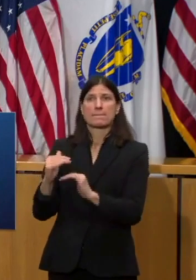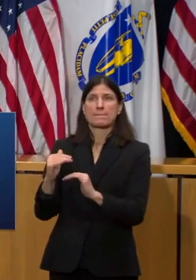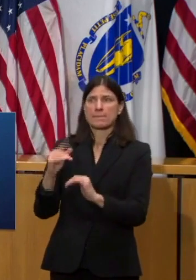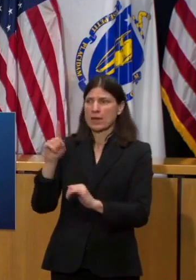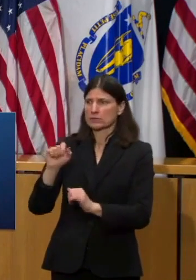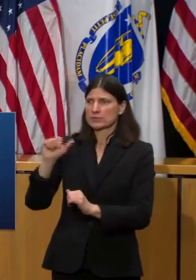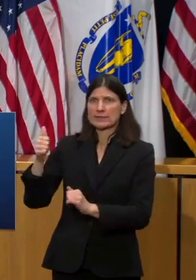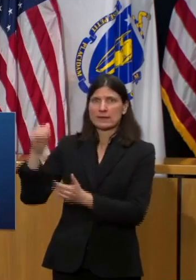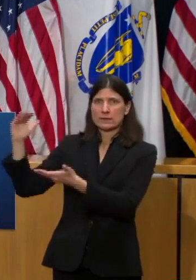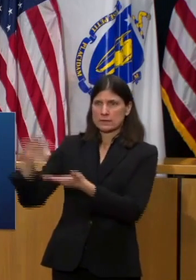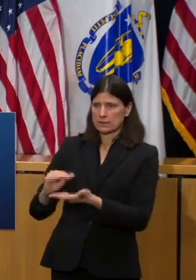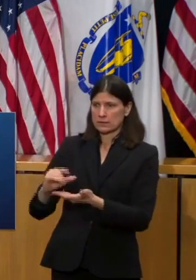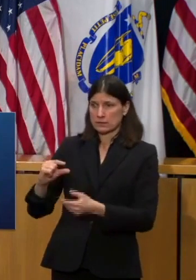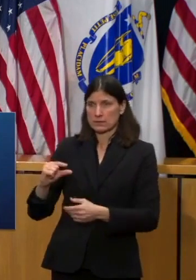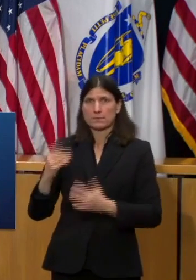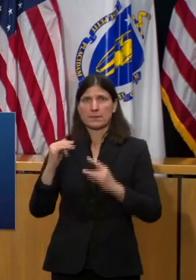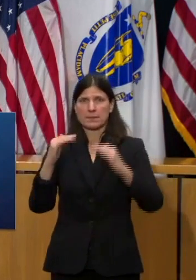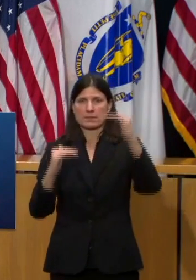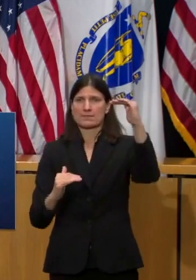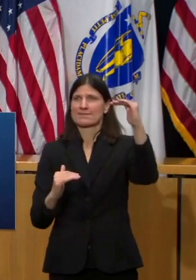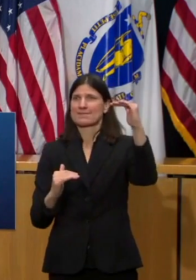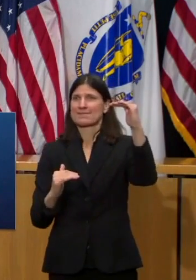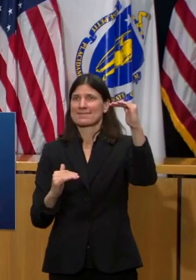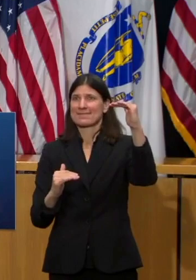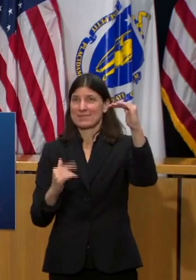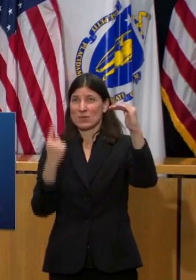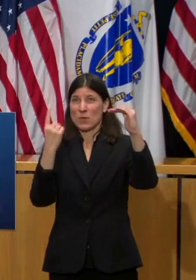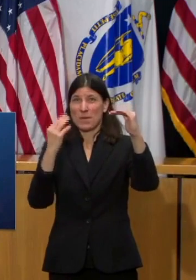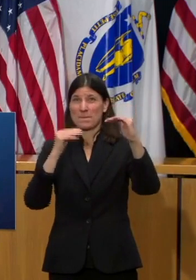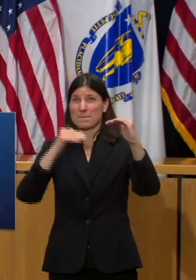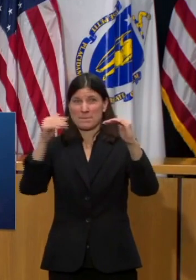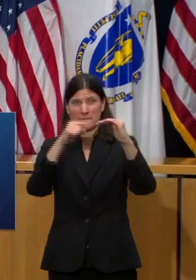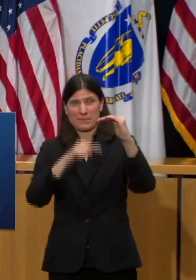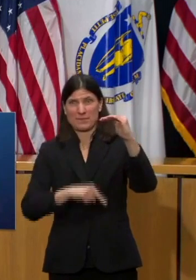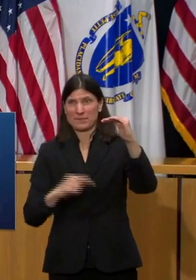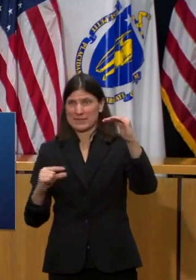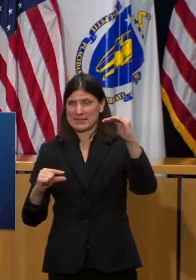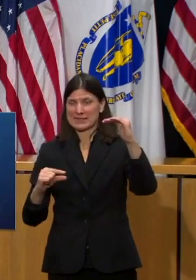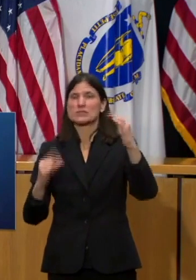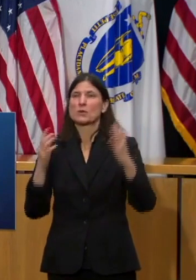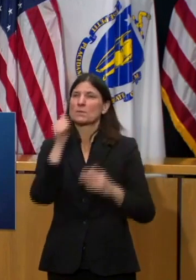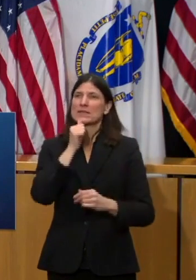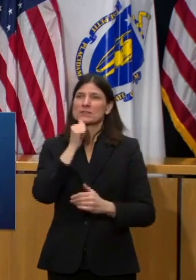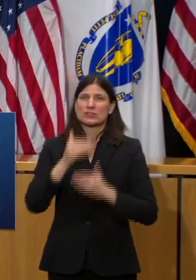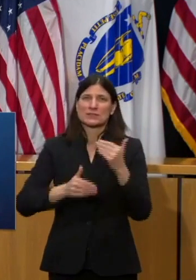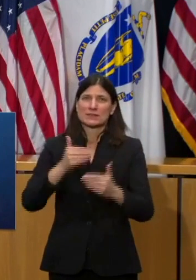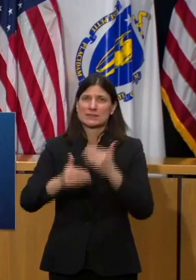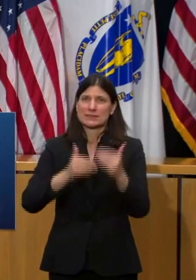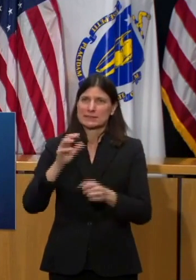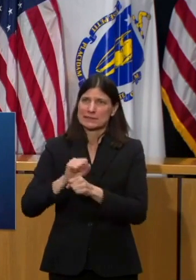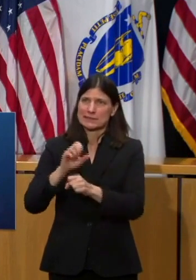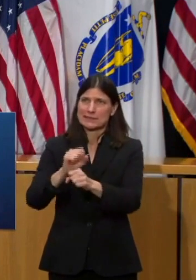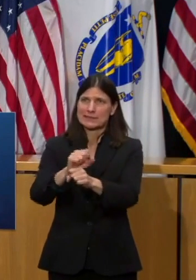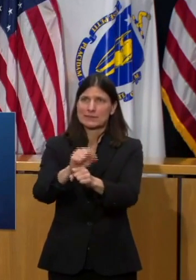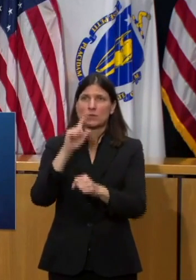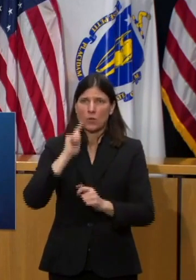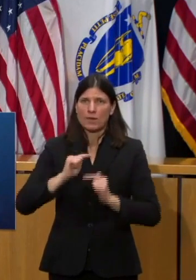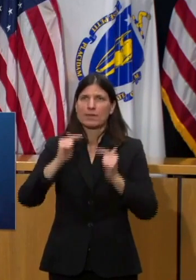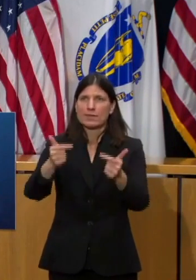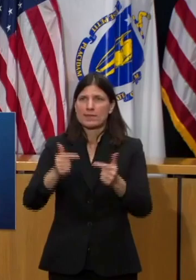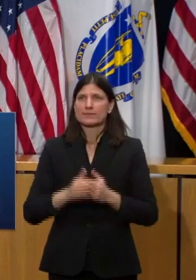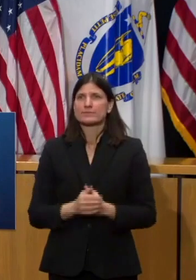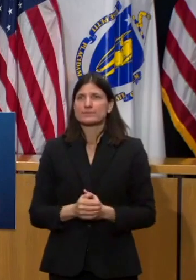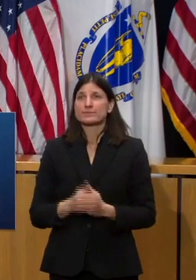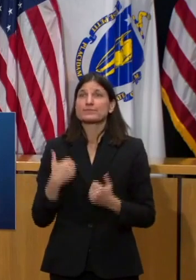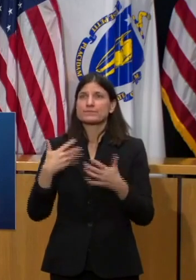get appointments and get their first vaccination. And as I said earlier, Massachusetts is now a top 10 state